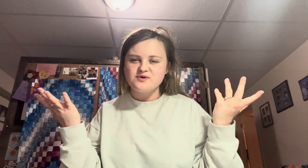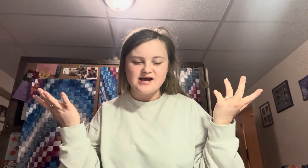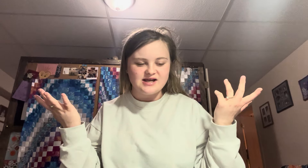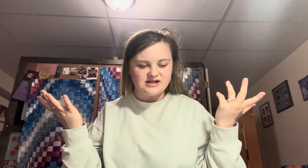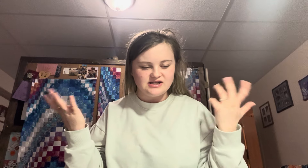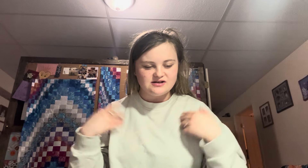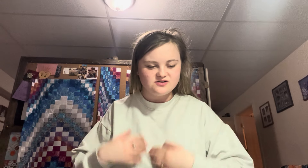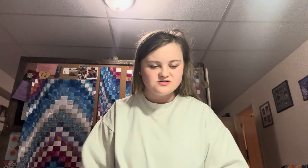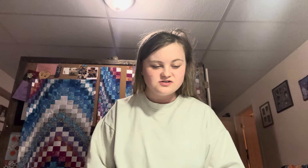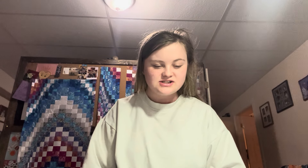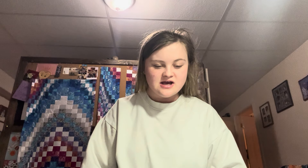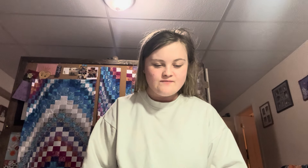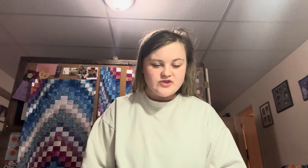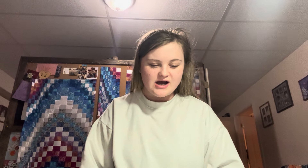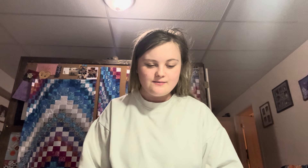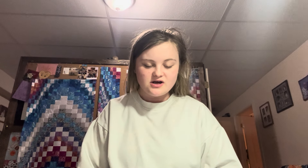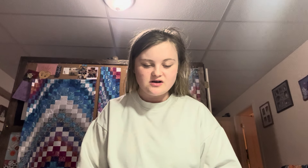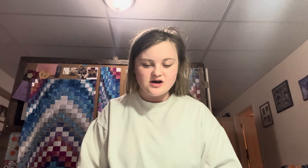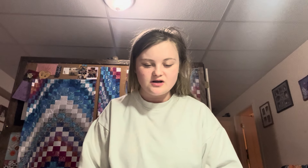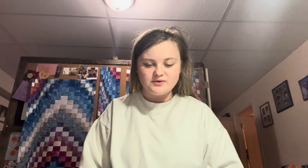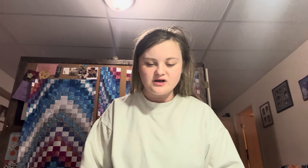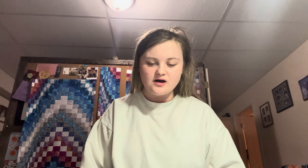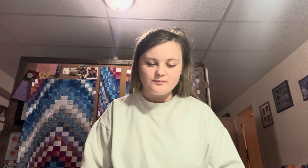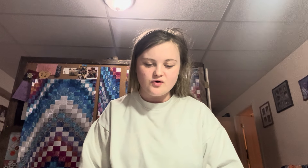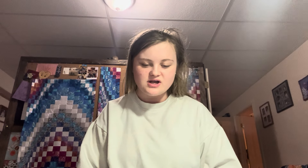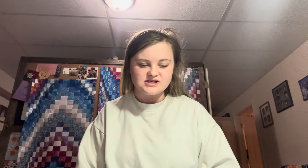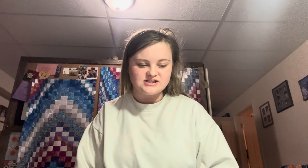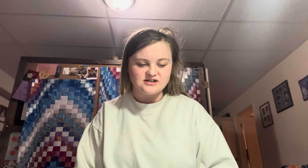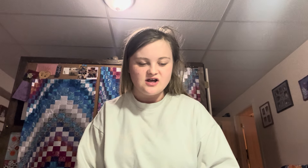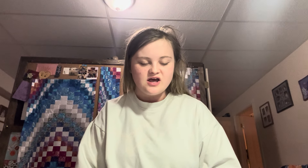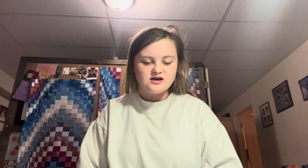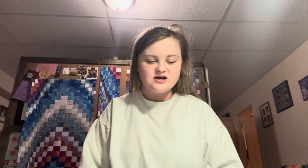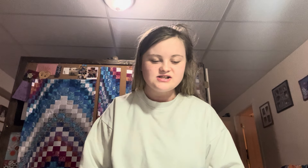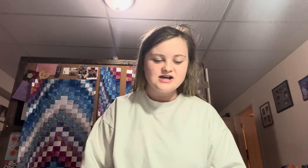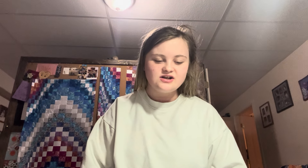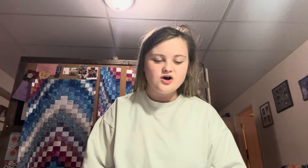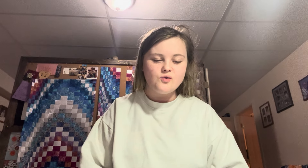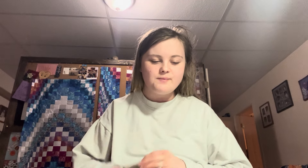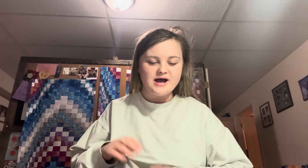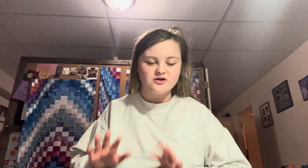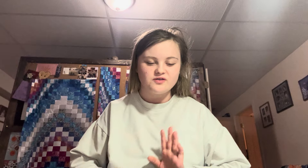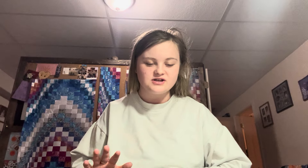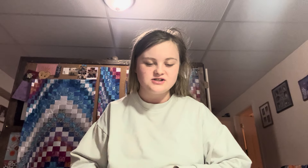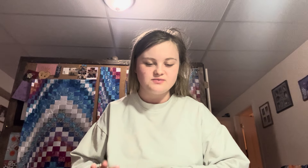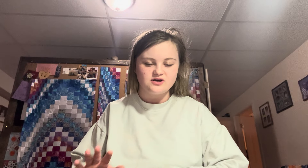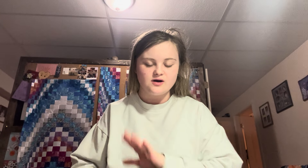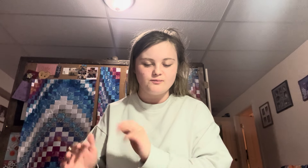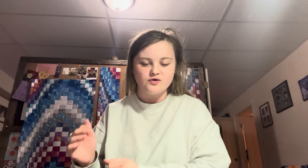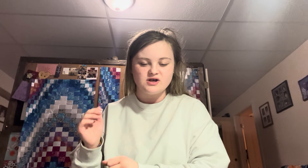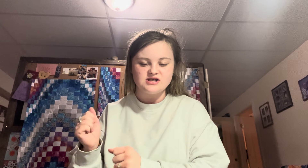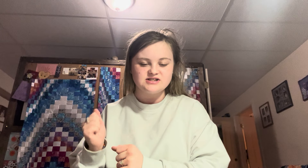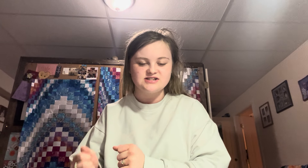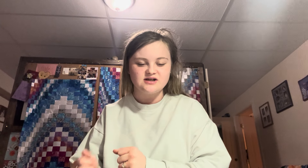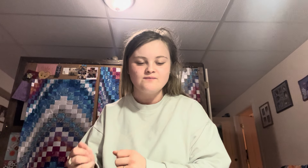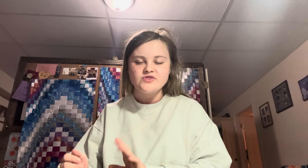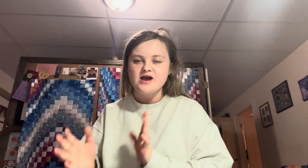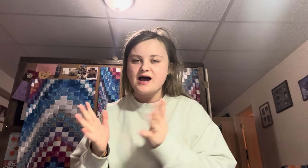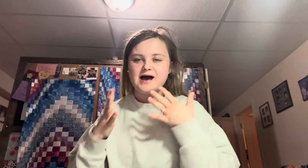20 years. I'm not gonna become poison cause I know better than to become poison.